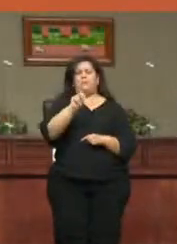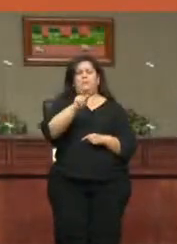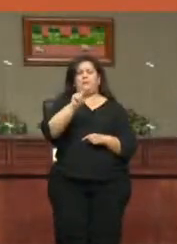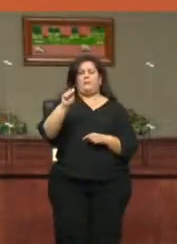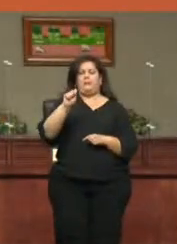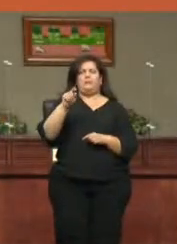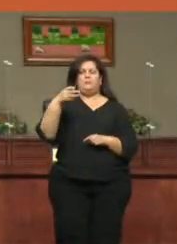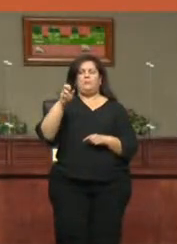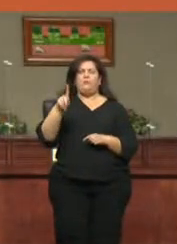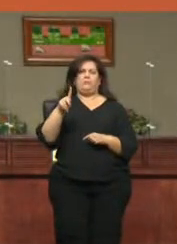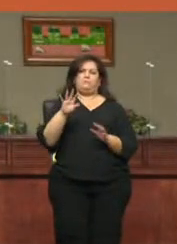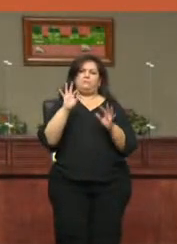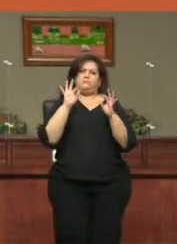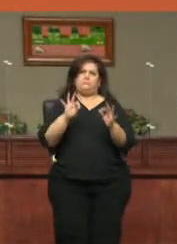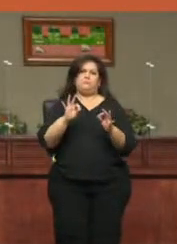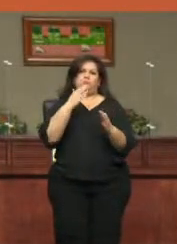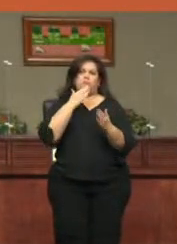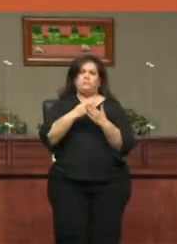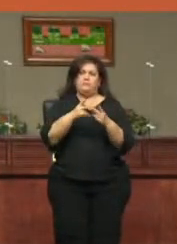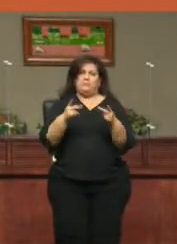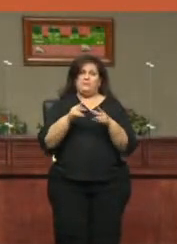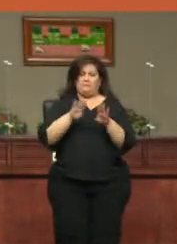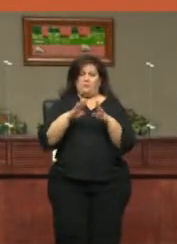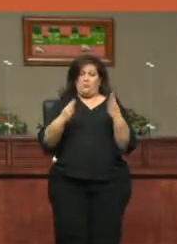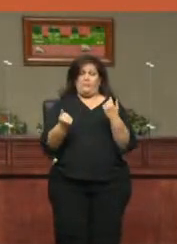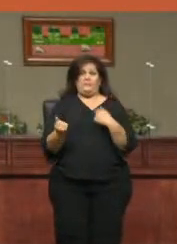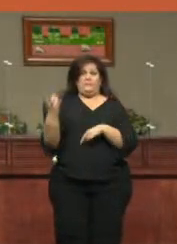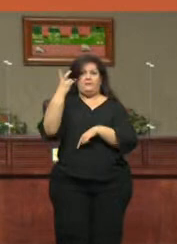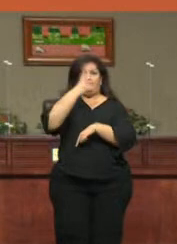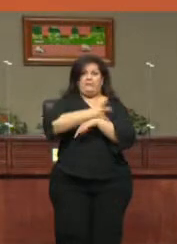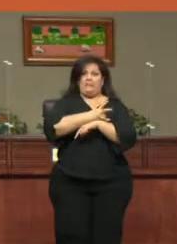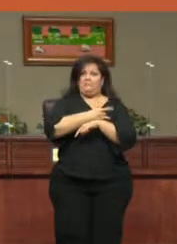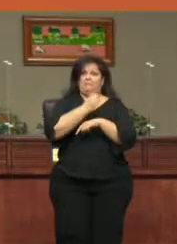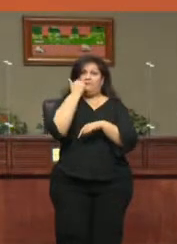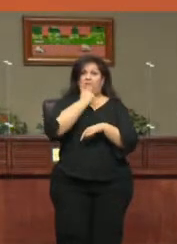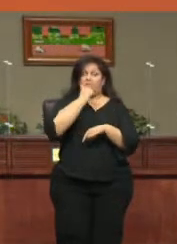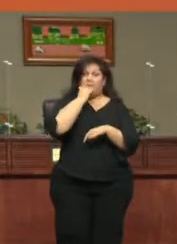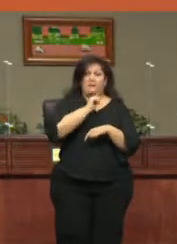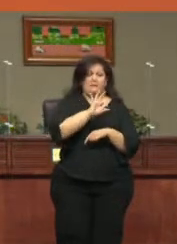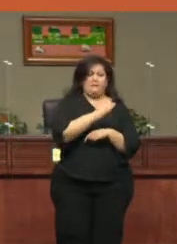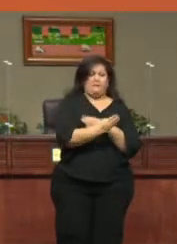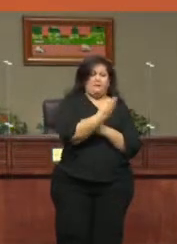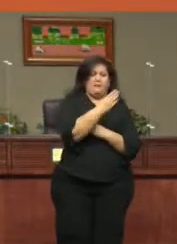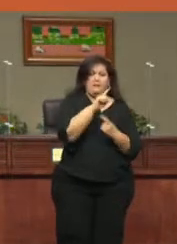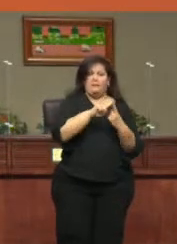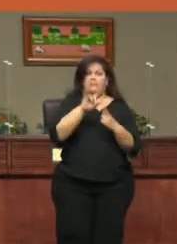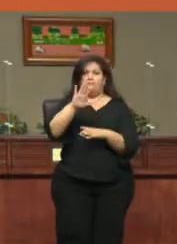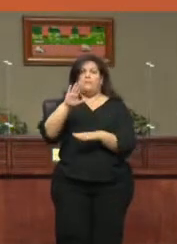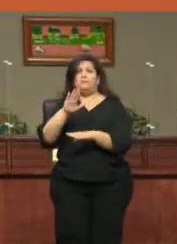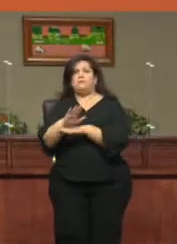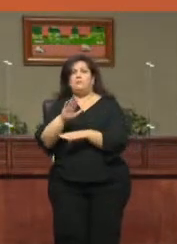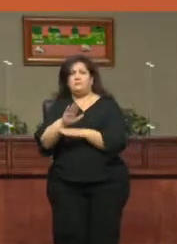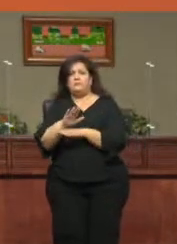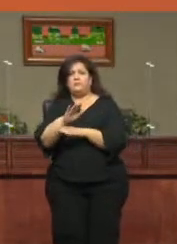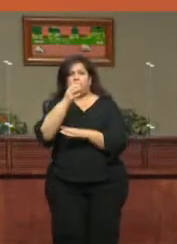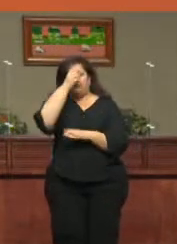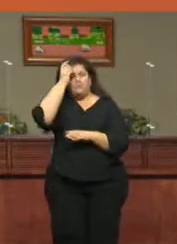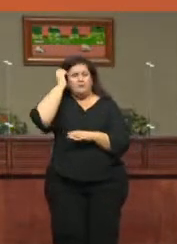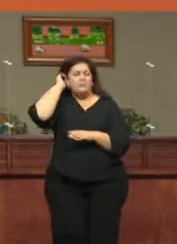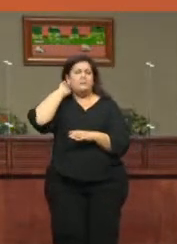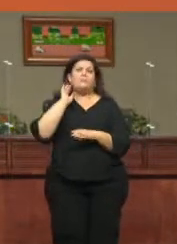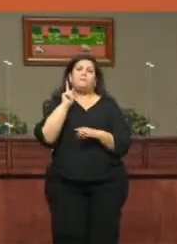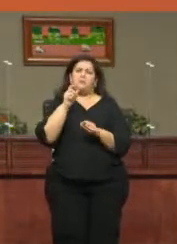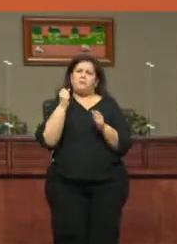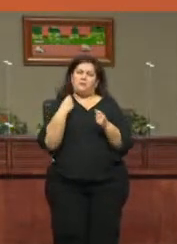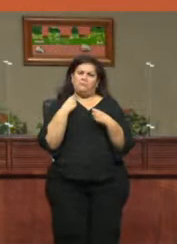good location. It's open 7 days a week from 9 a.m. to 5 p.m. You can use the